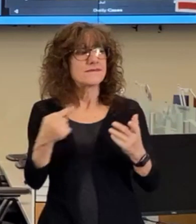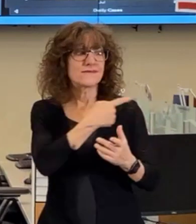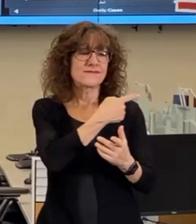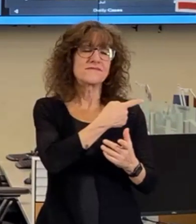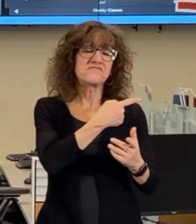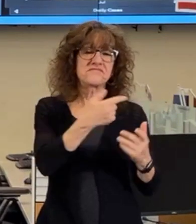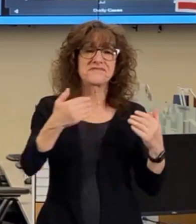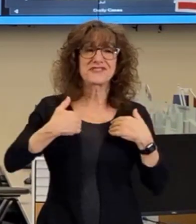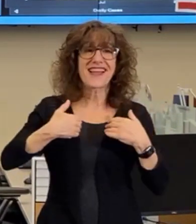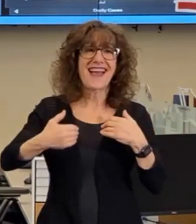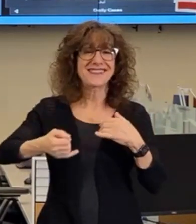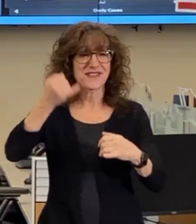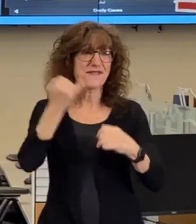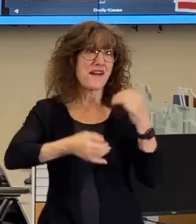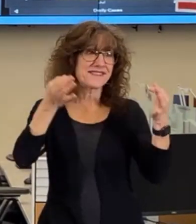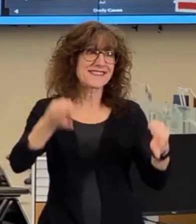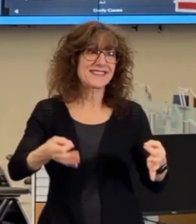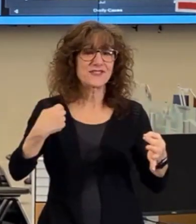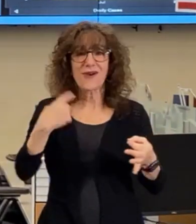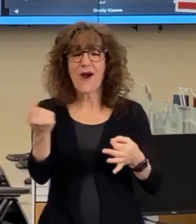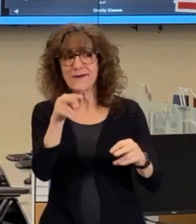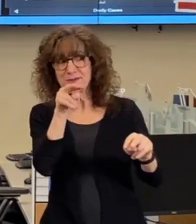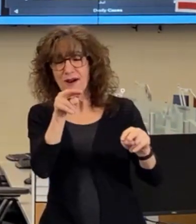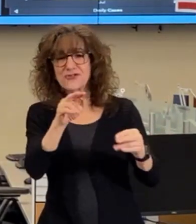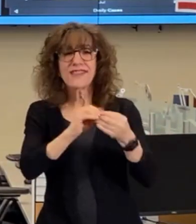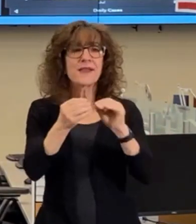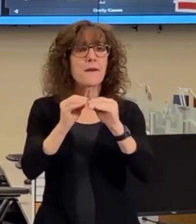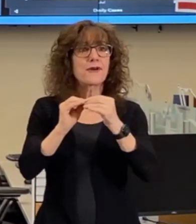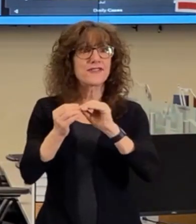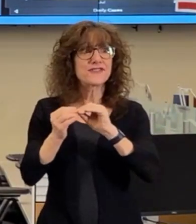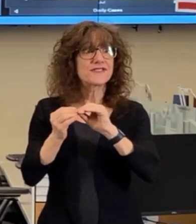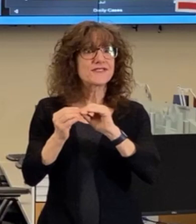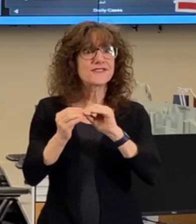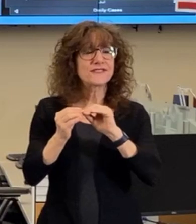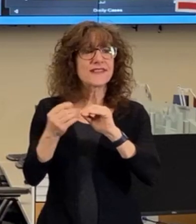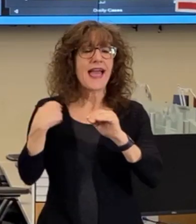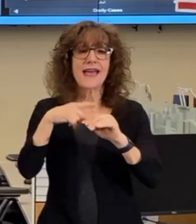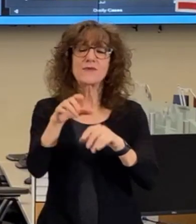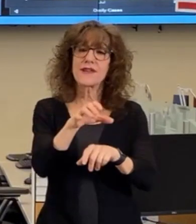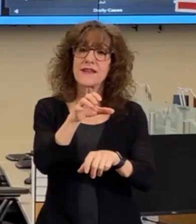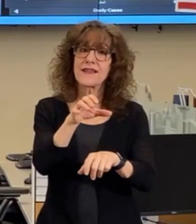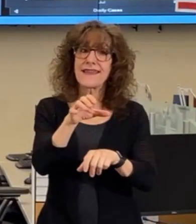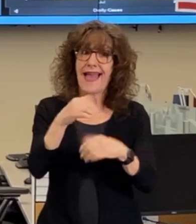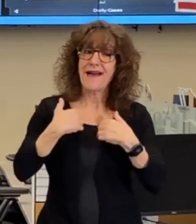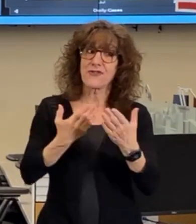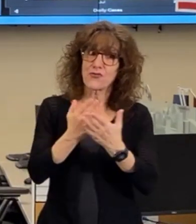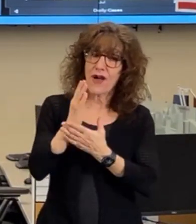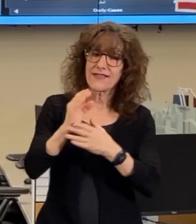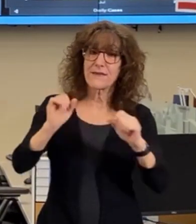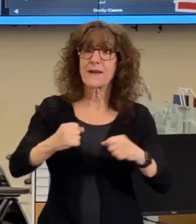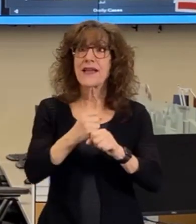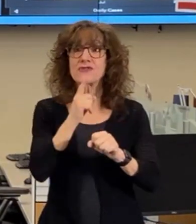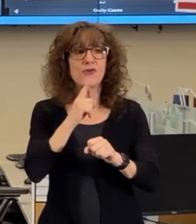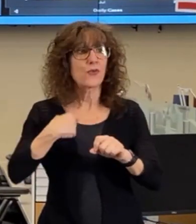has the overall final say. So we're always watching our metrics, and we reserve the right and the ability to make